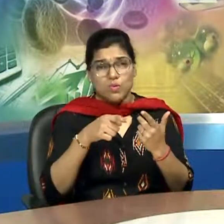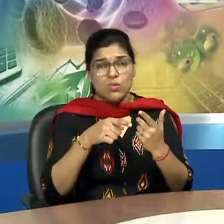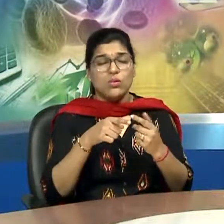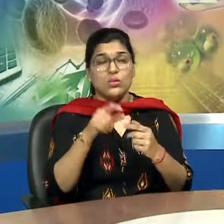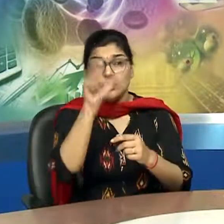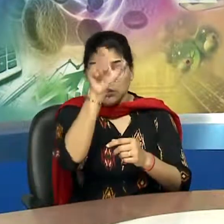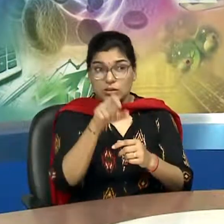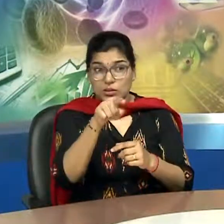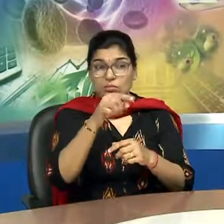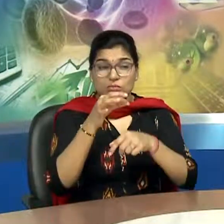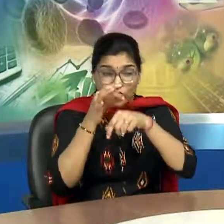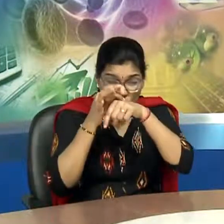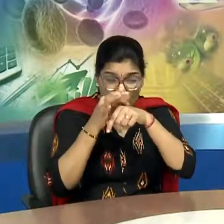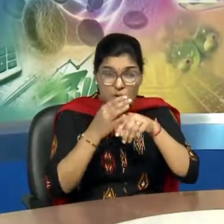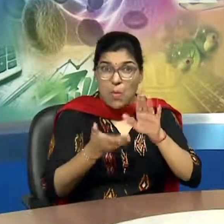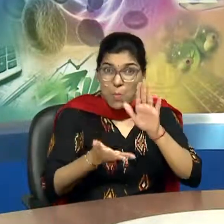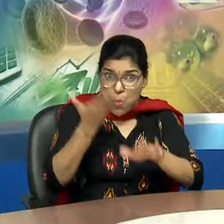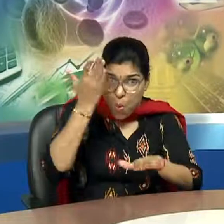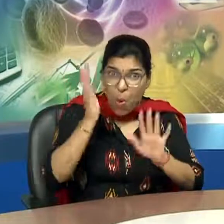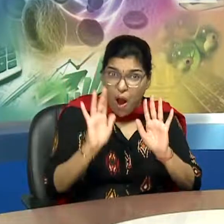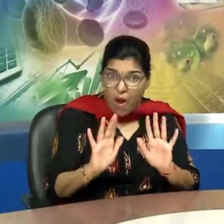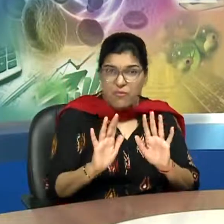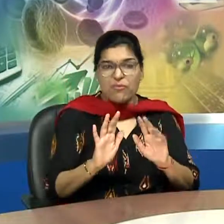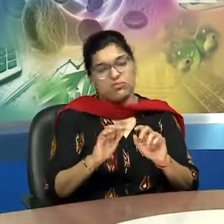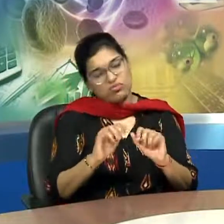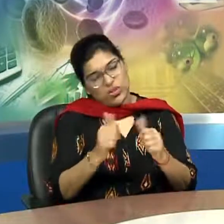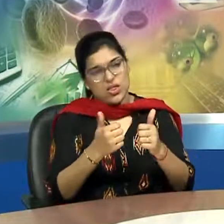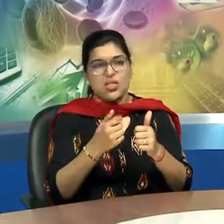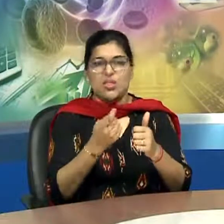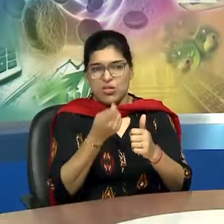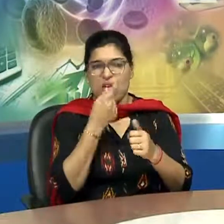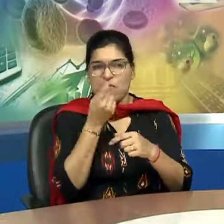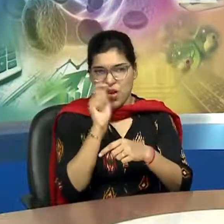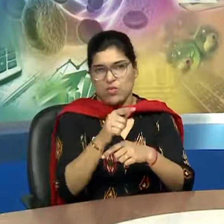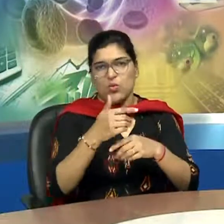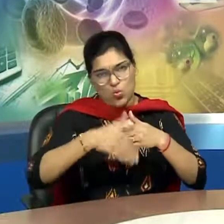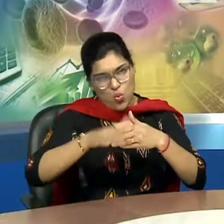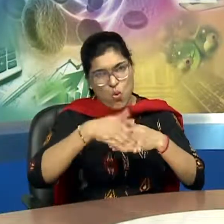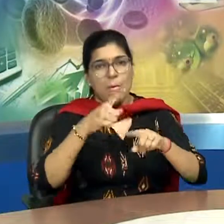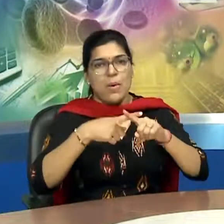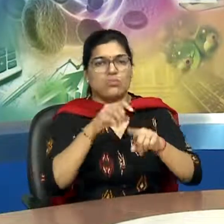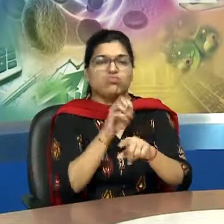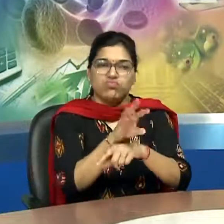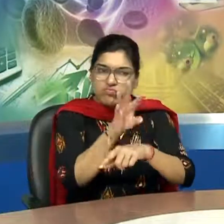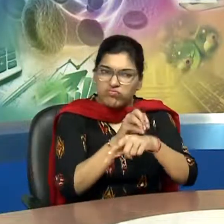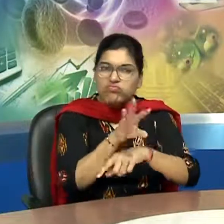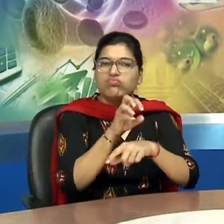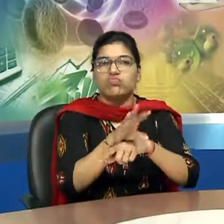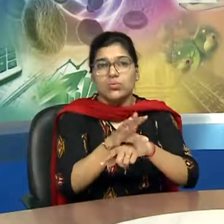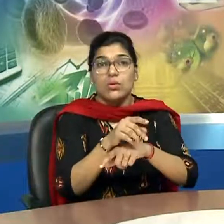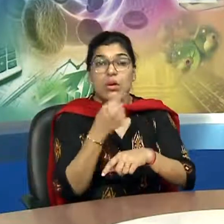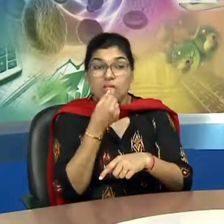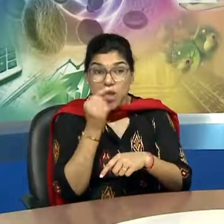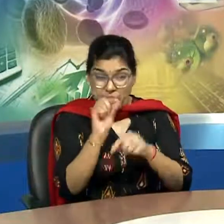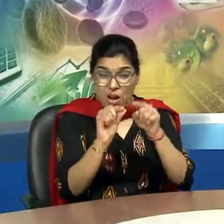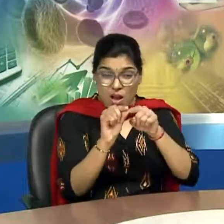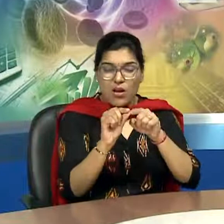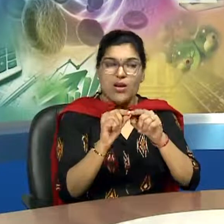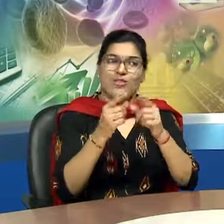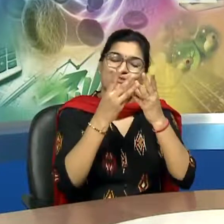means the treatments which takes more time. So longer term treatment may include,